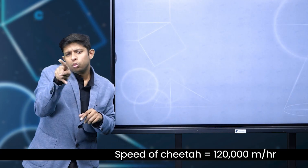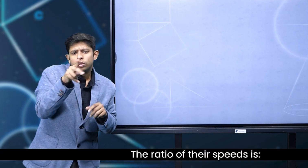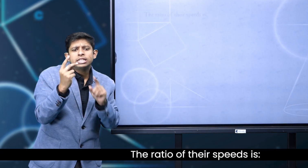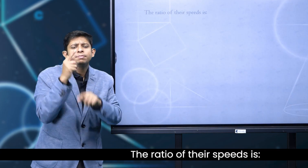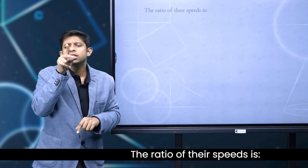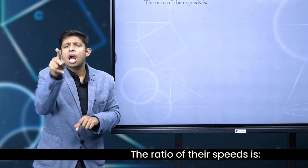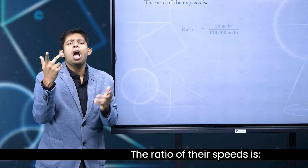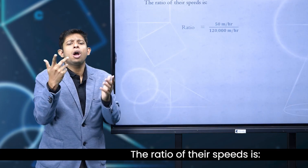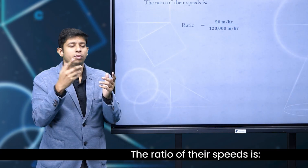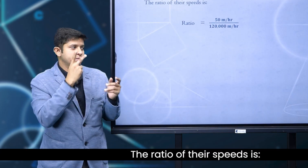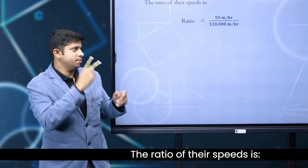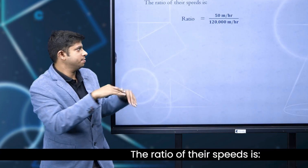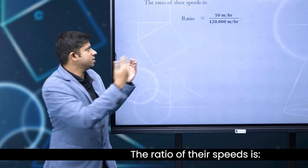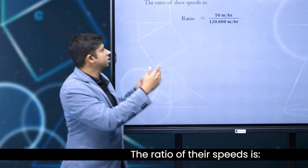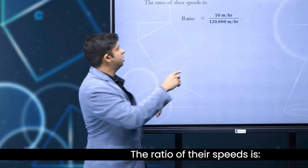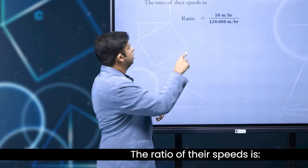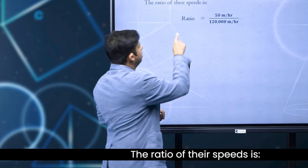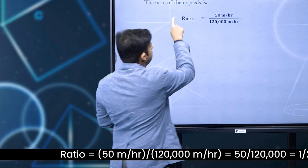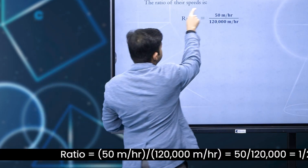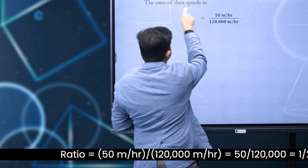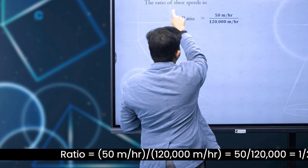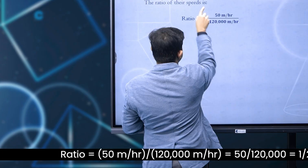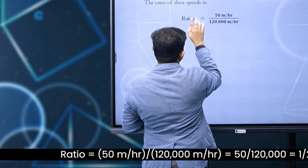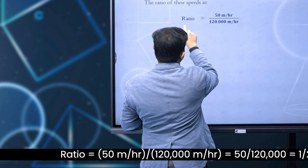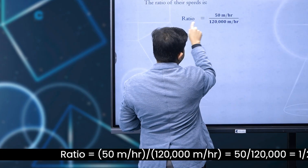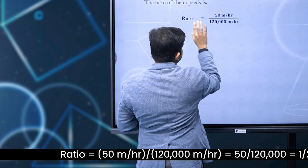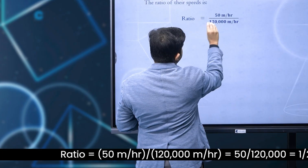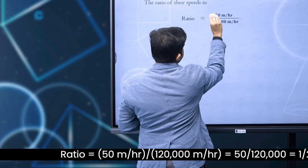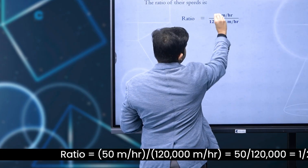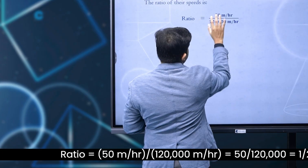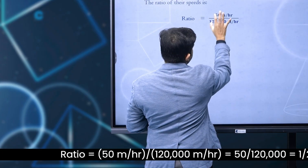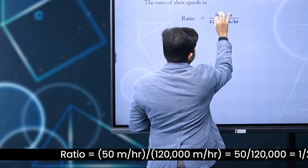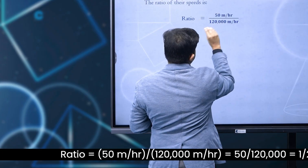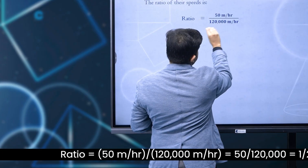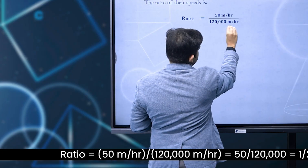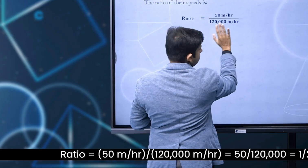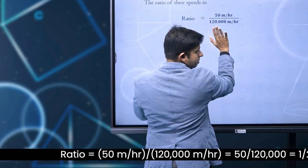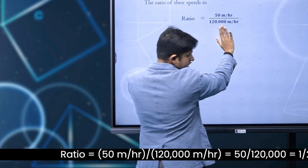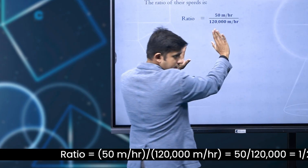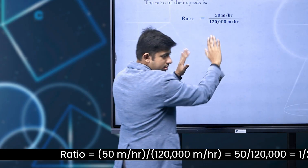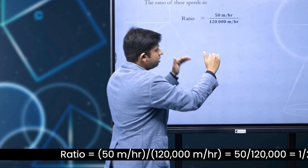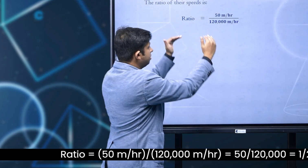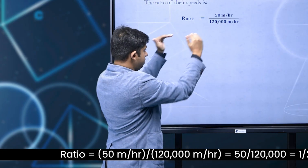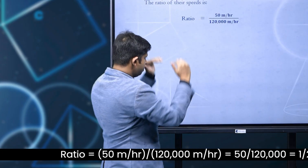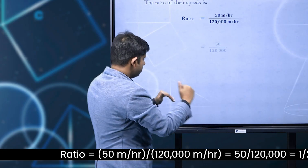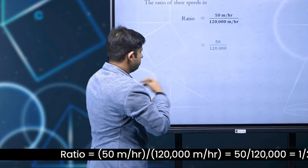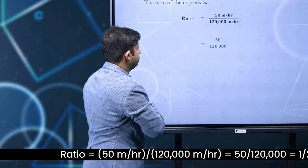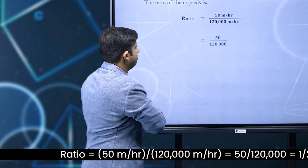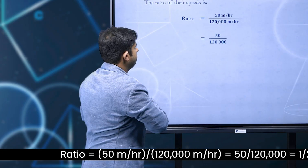The ratio of their speeds is ratio equals to 50 meter per hour by 1,20,000 meter per